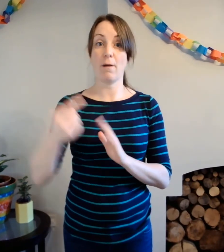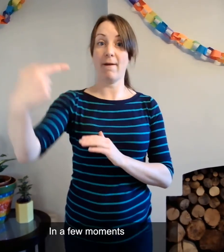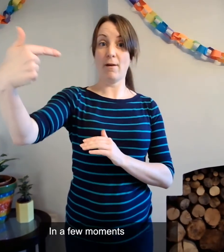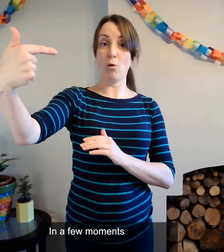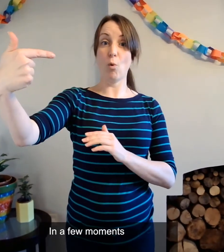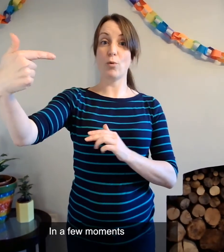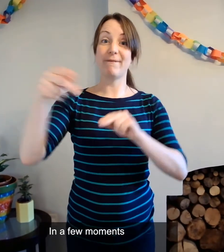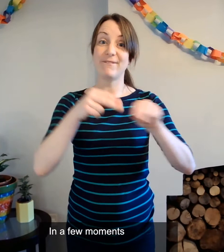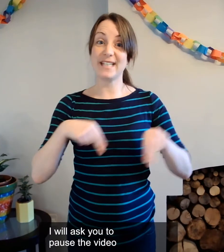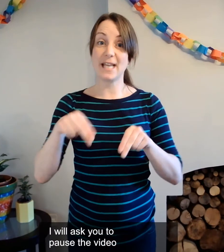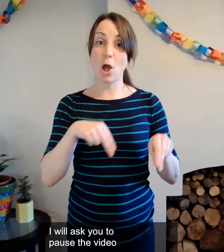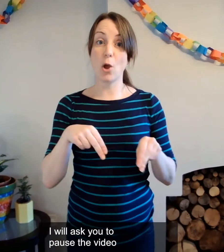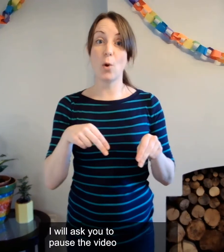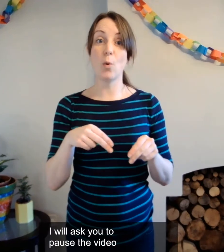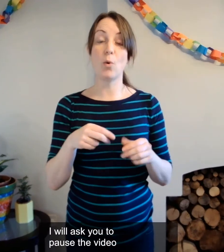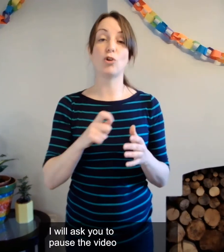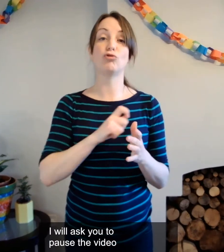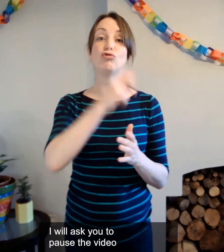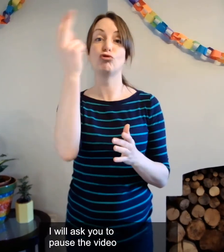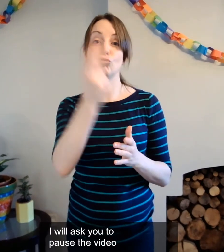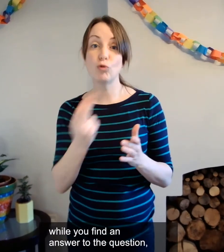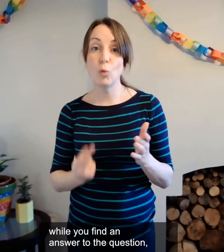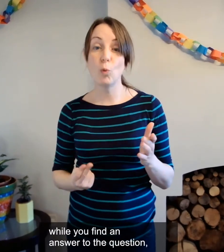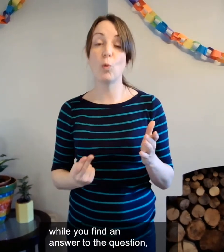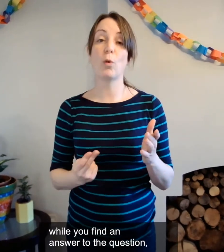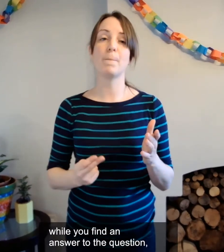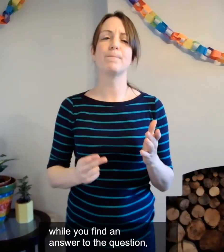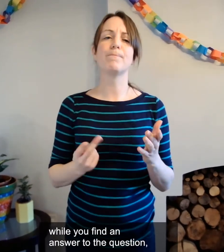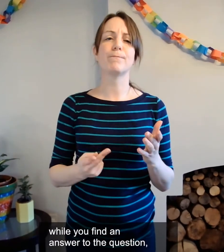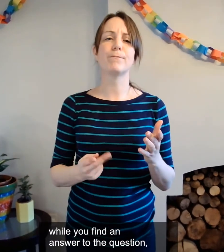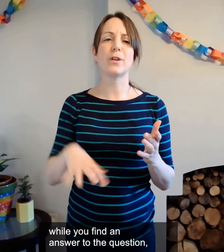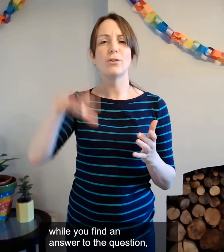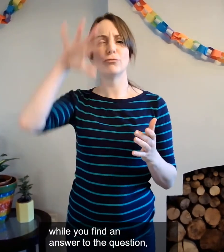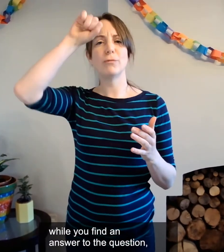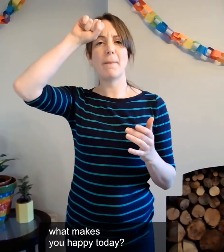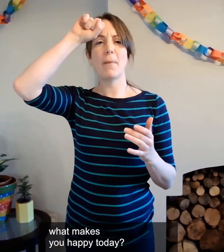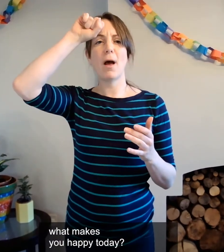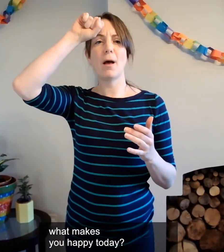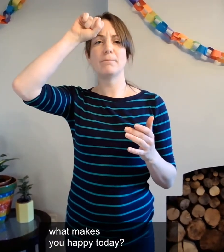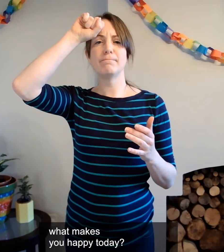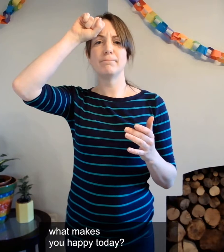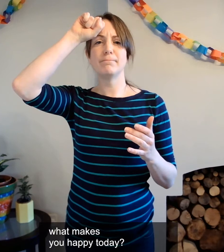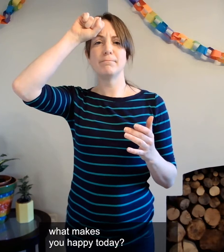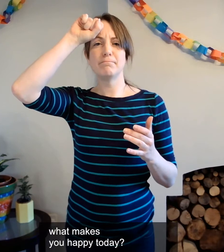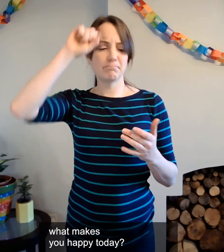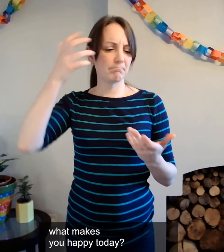In a few moments, I will ask you to pause the video while you find an answer to the question, what makes you happy